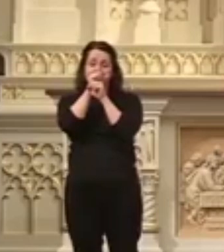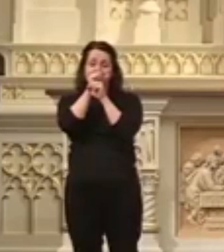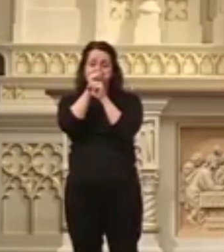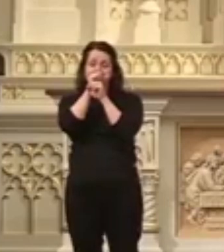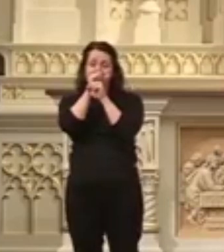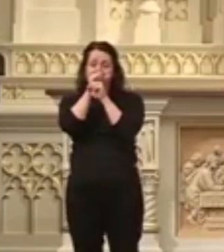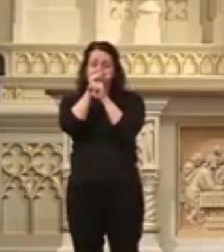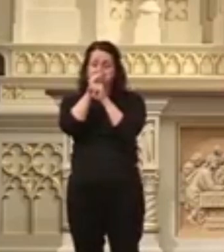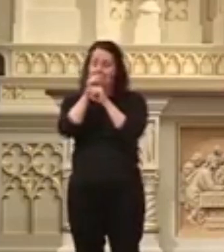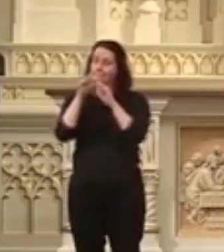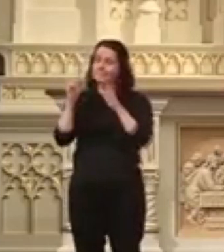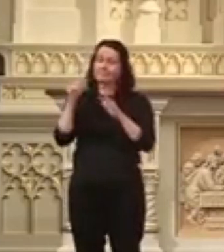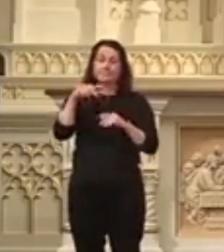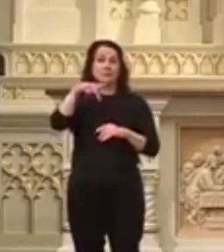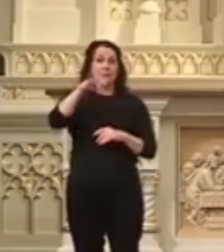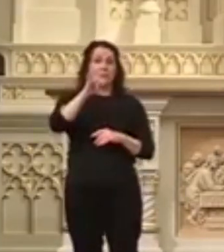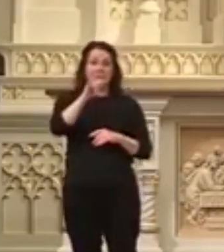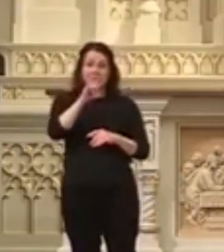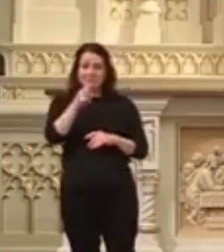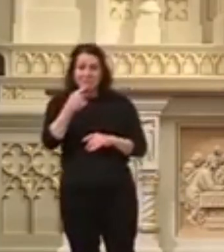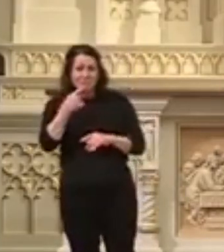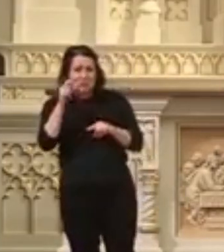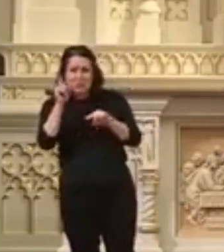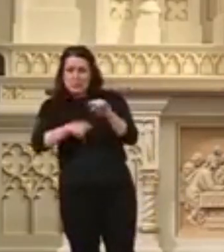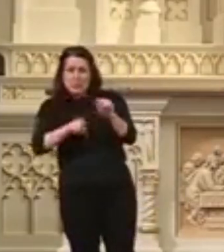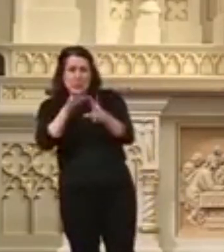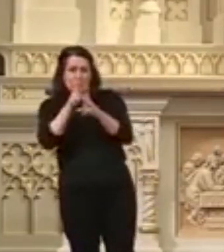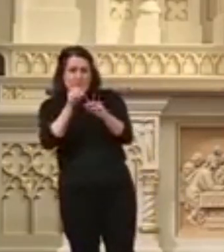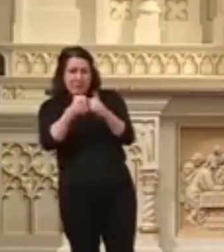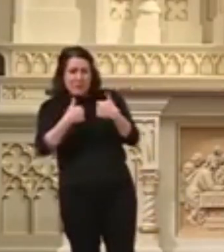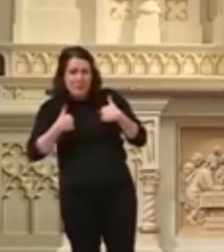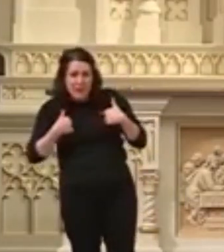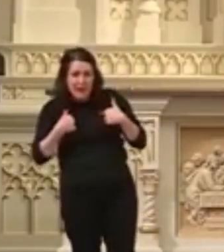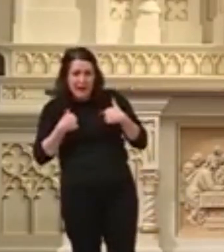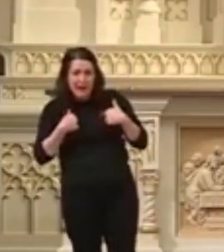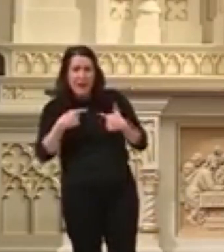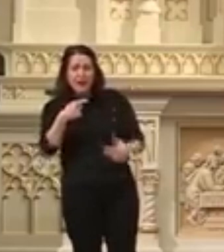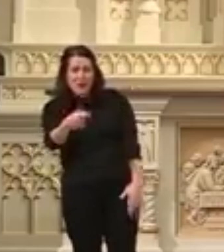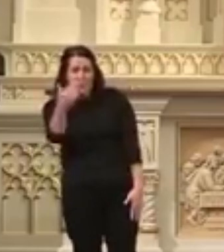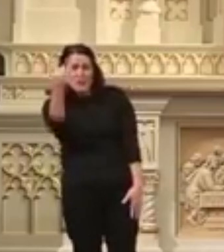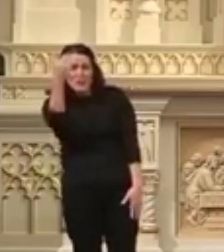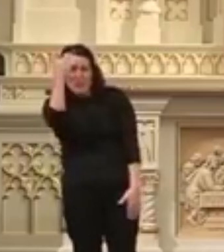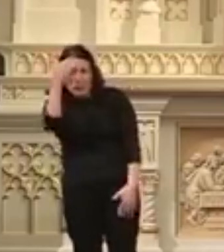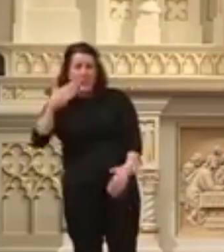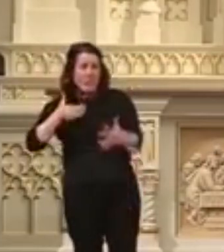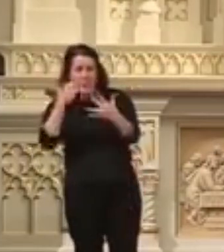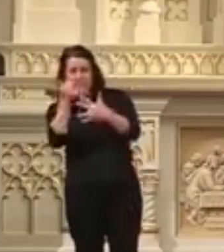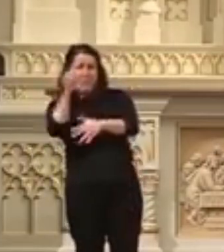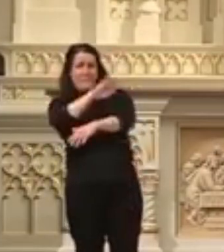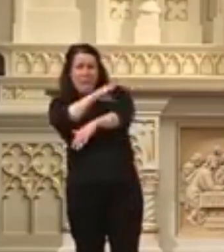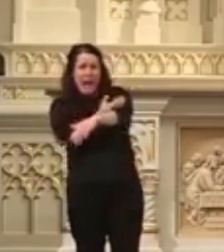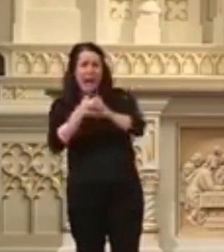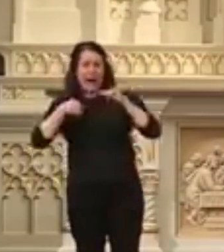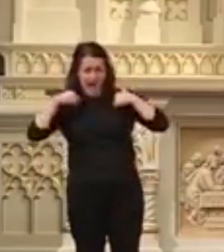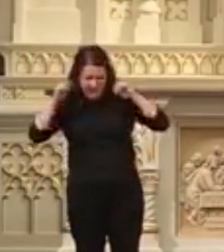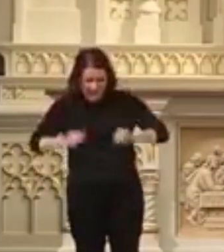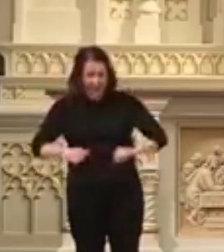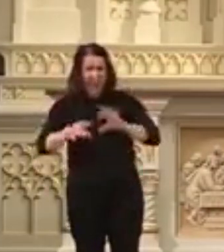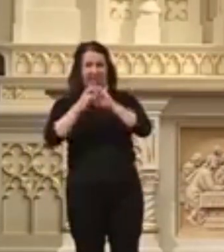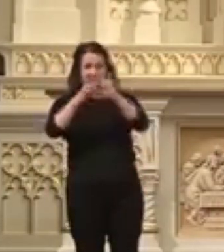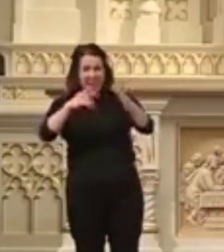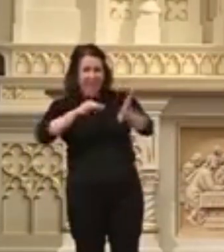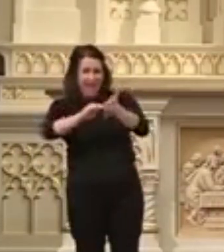said to him, Do you not speak to me? Do you not know that I have power to release you and I have power